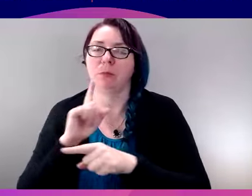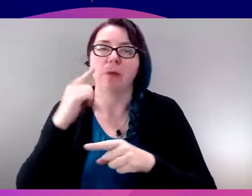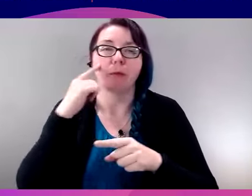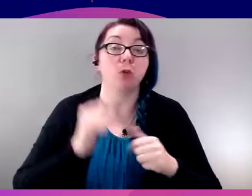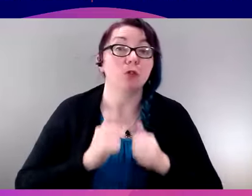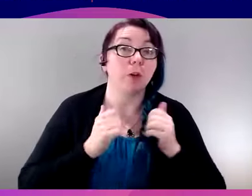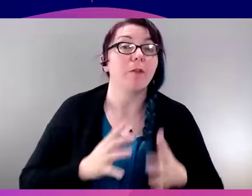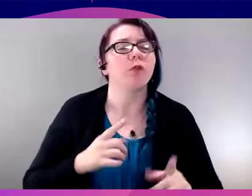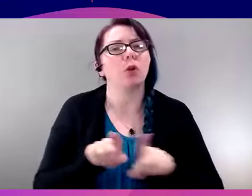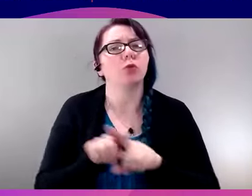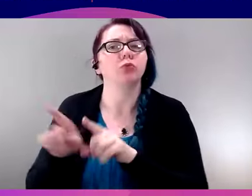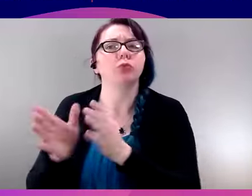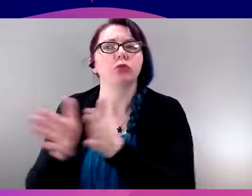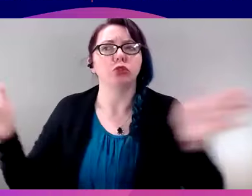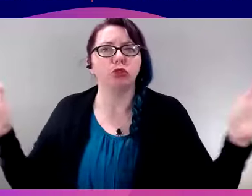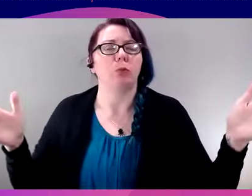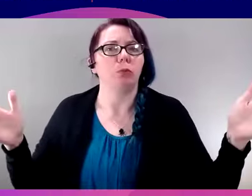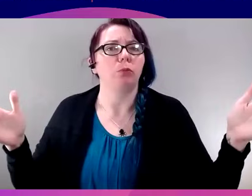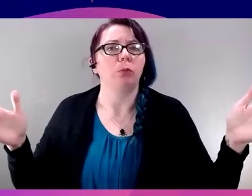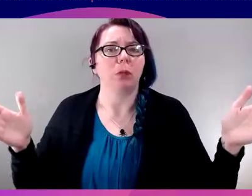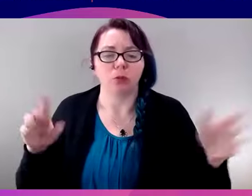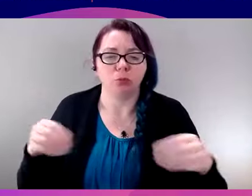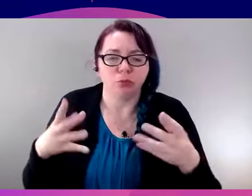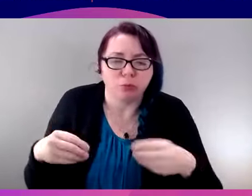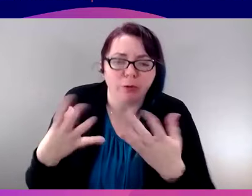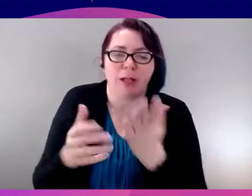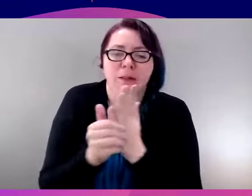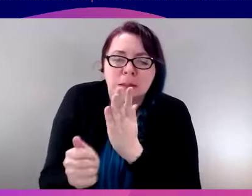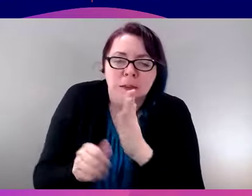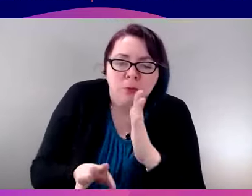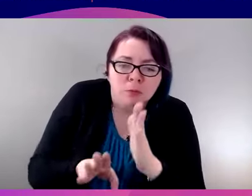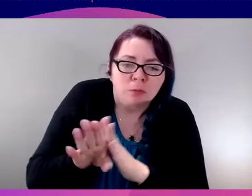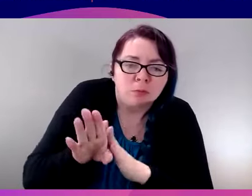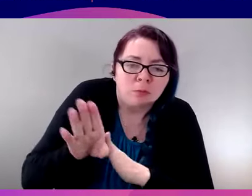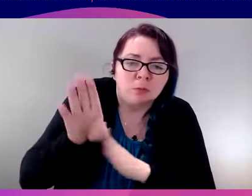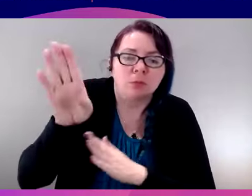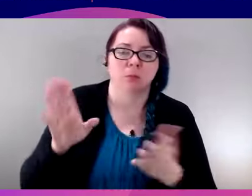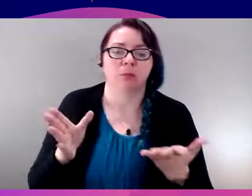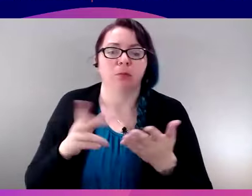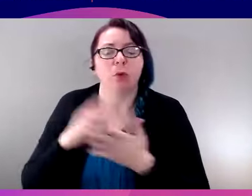programs to support survivors of gender-based violence with animals.